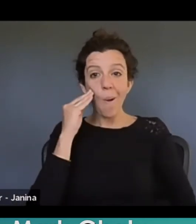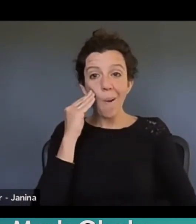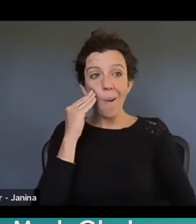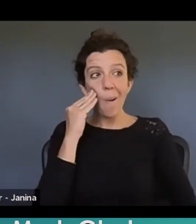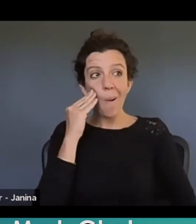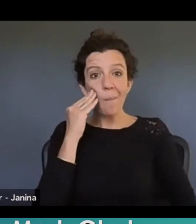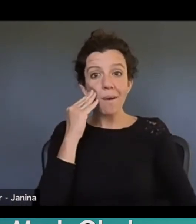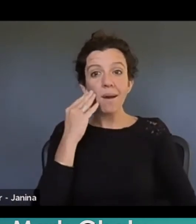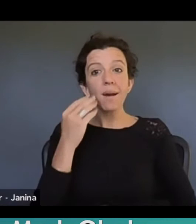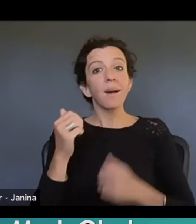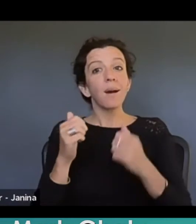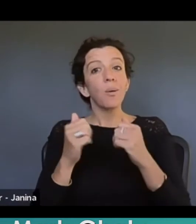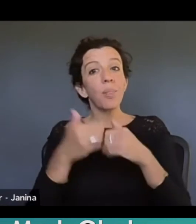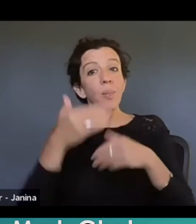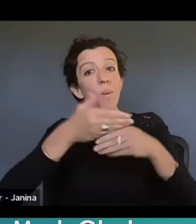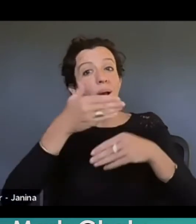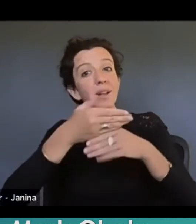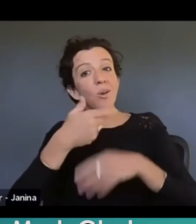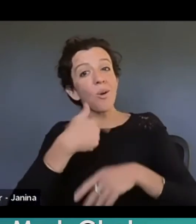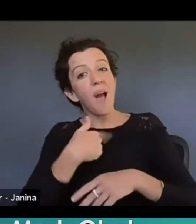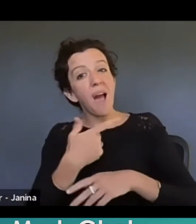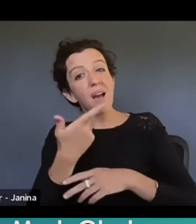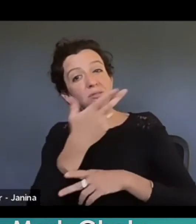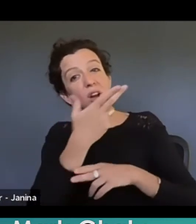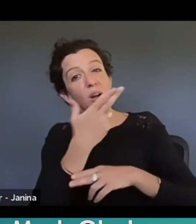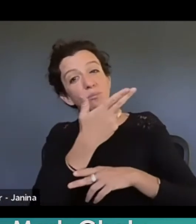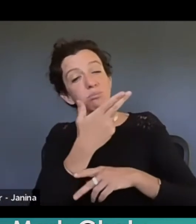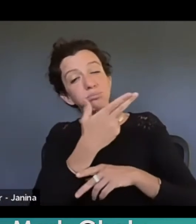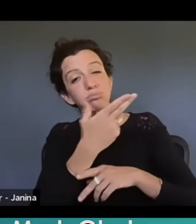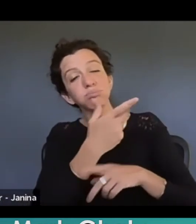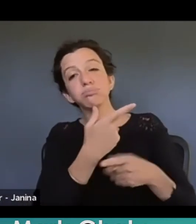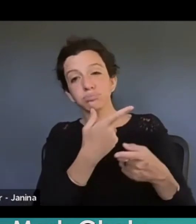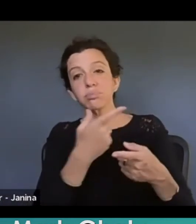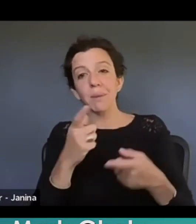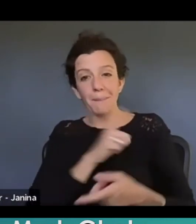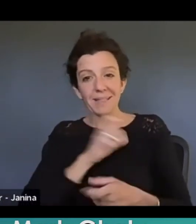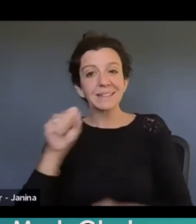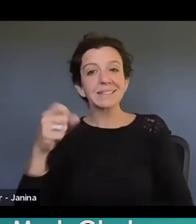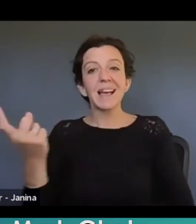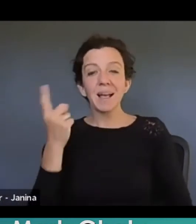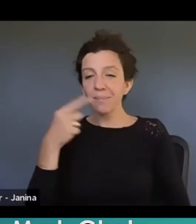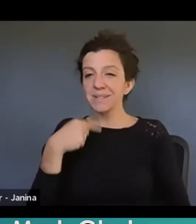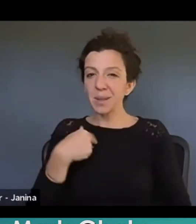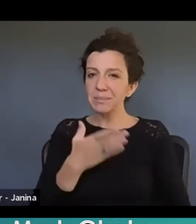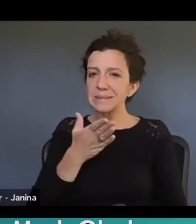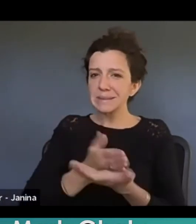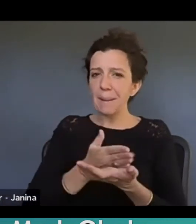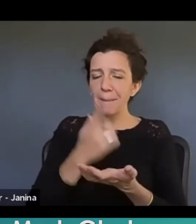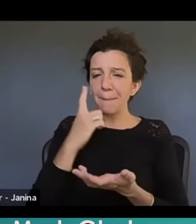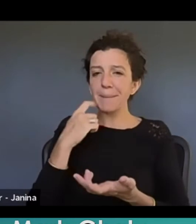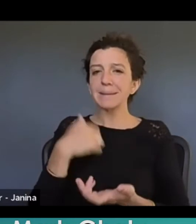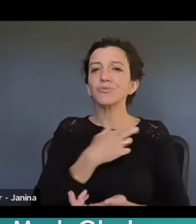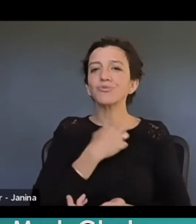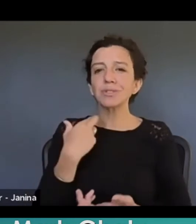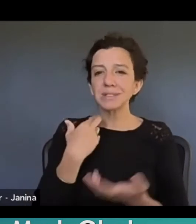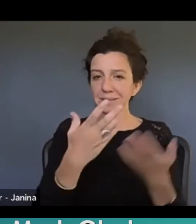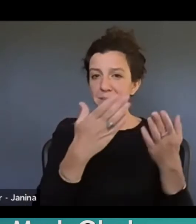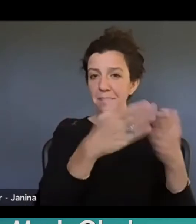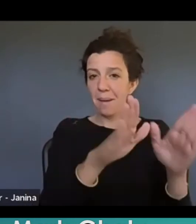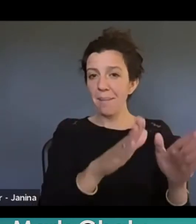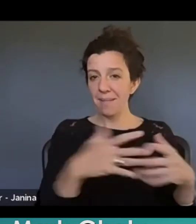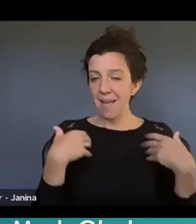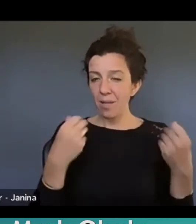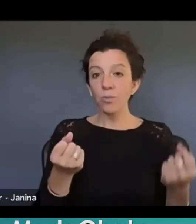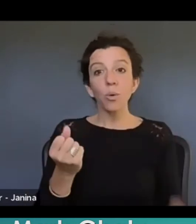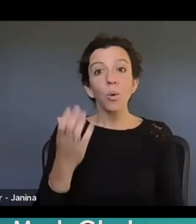police could definitely tell me to stop that because it's risking the public health. Why can't health officer orders be